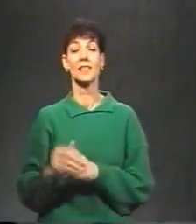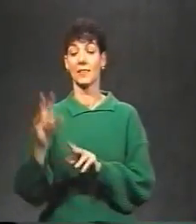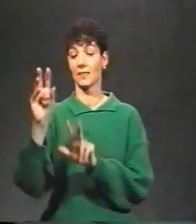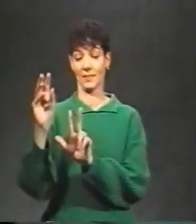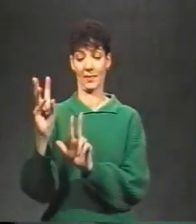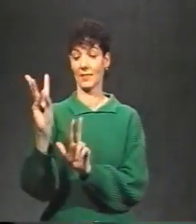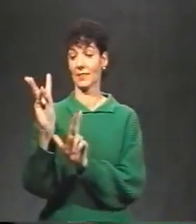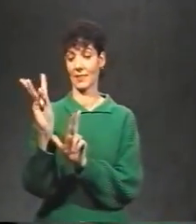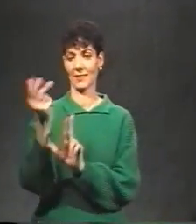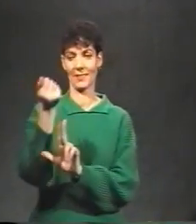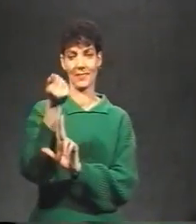552-2516.